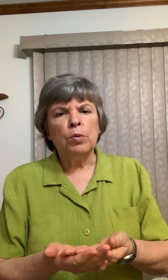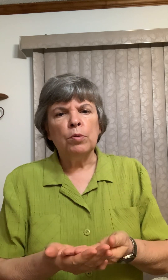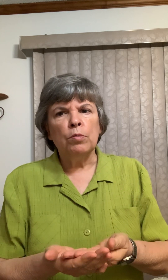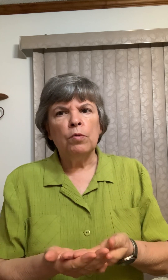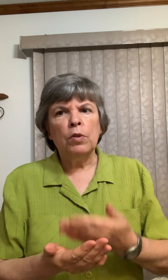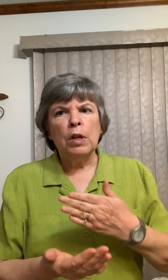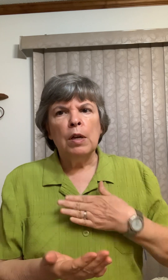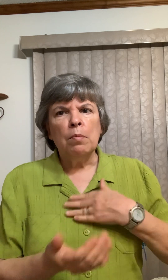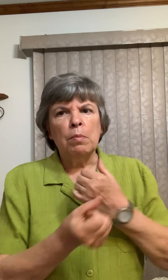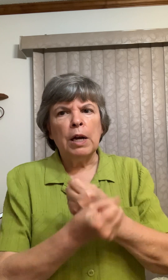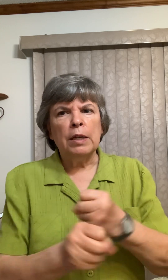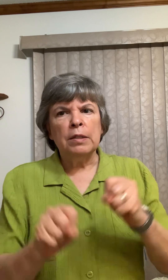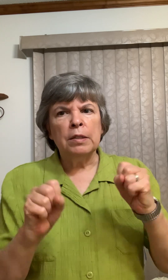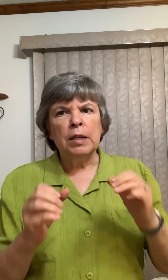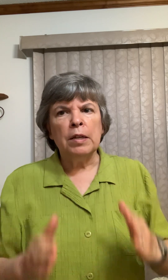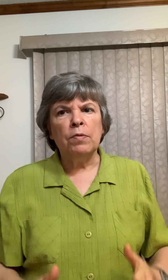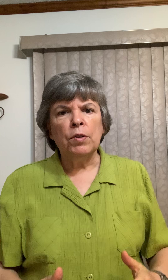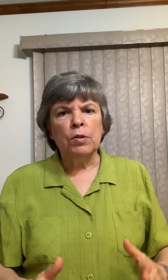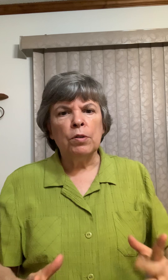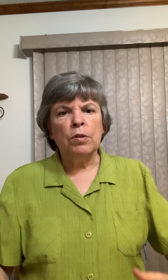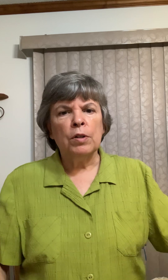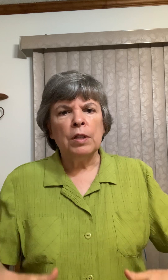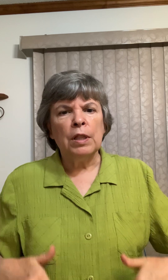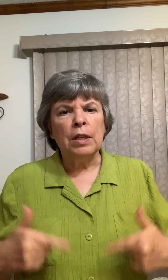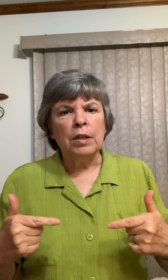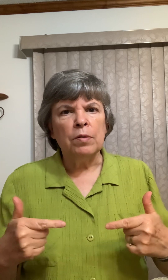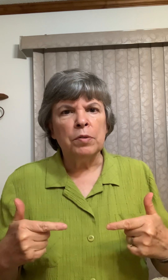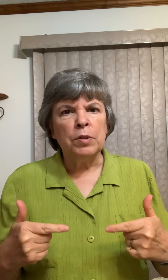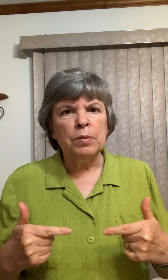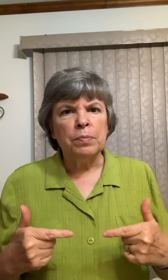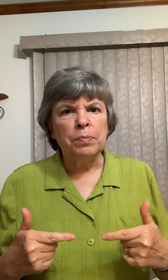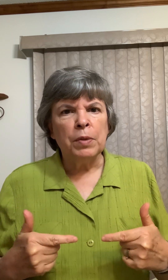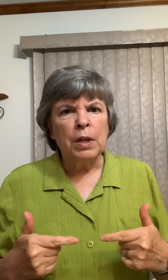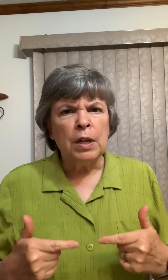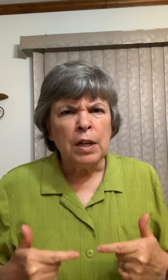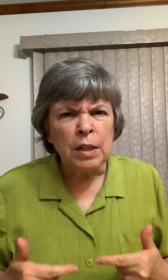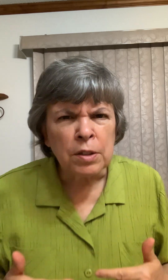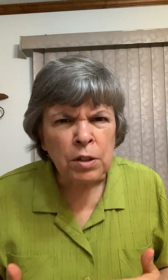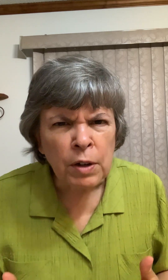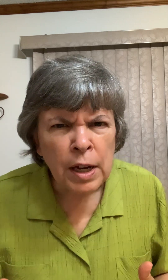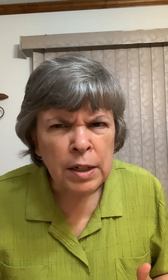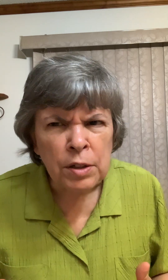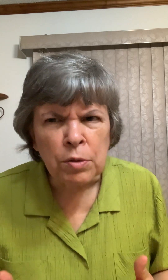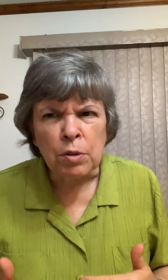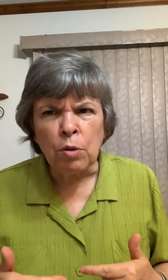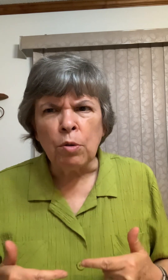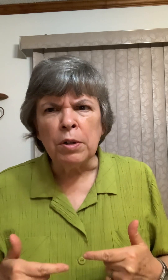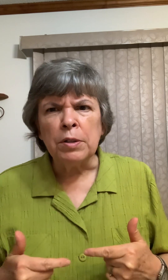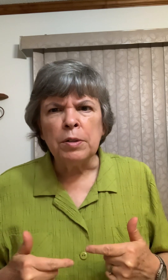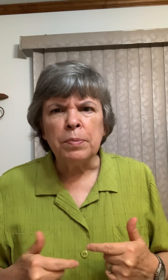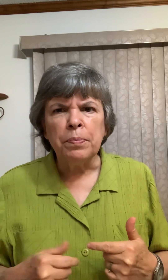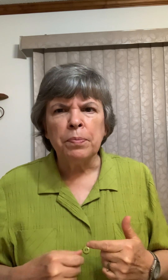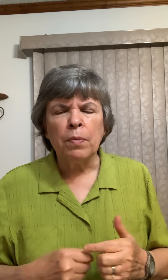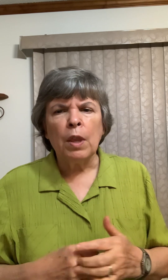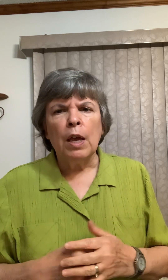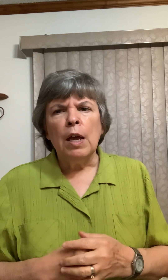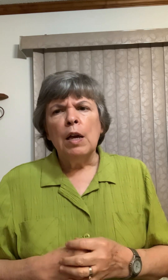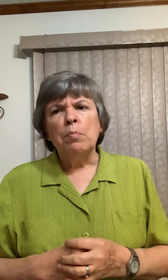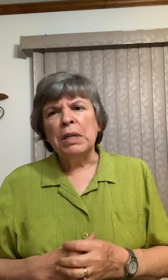prove my Savior lives. Let's go ahead and do the chorus.